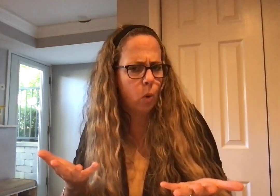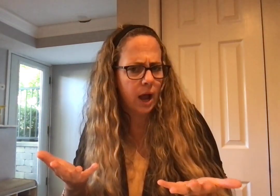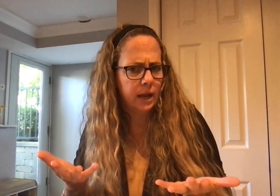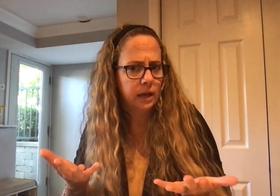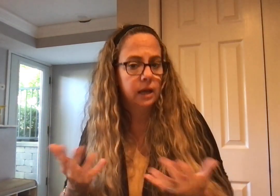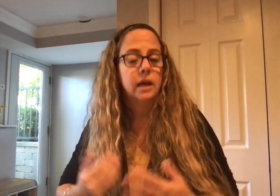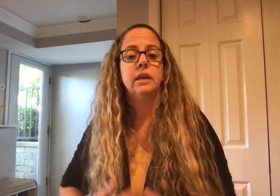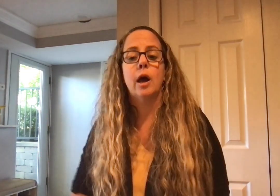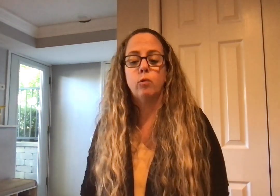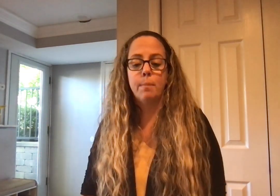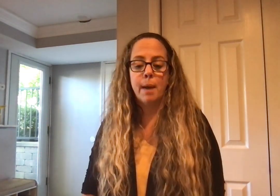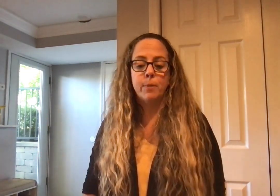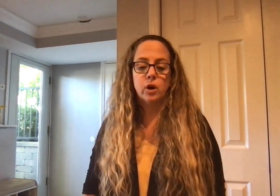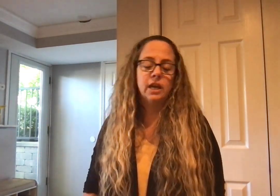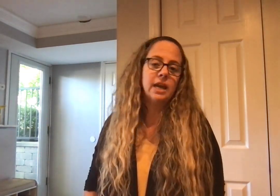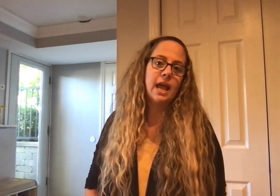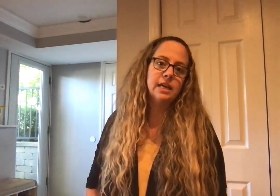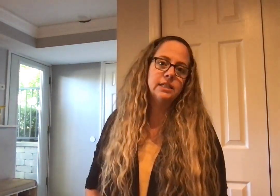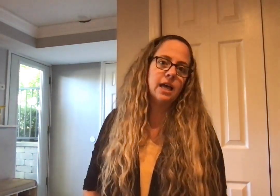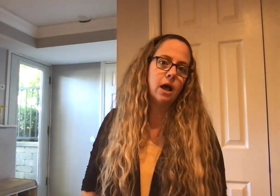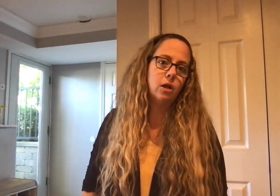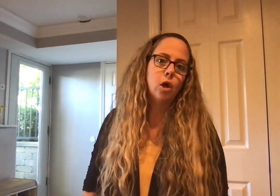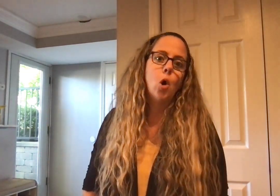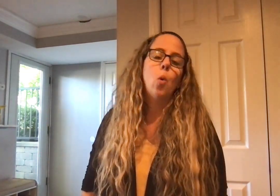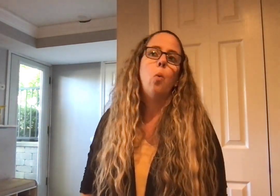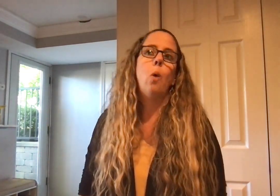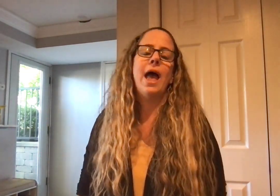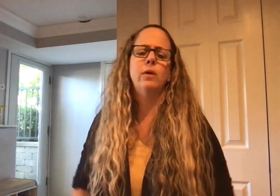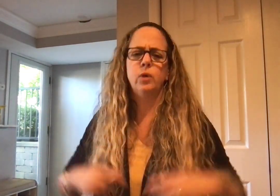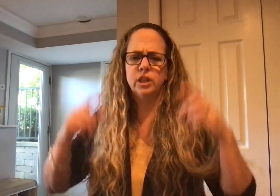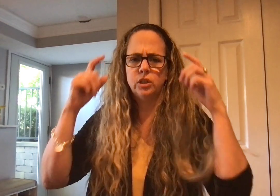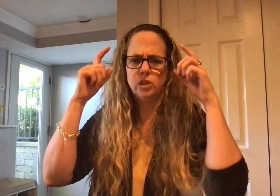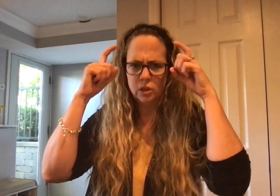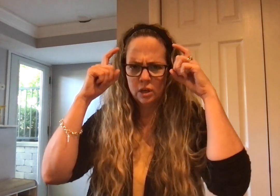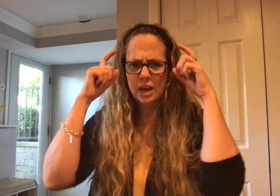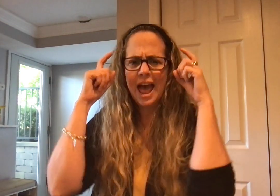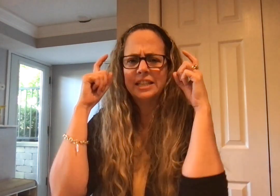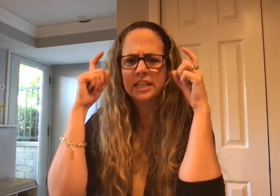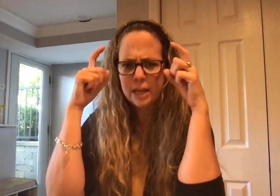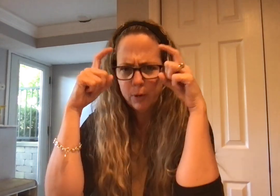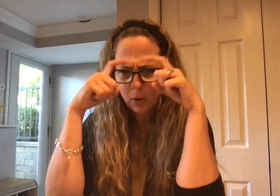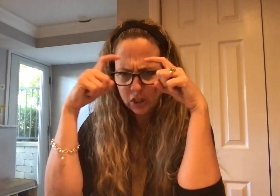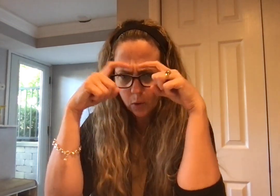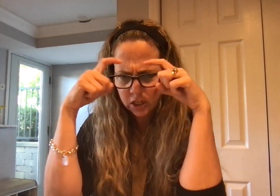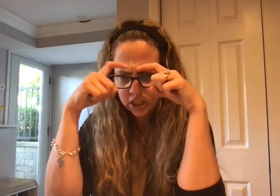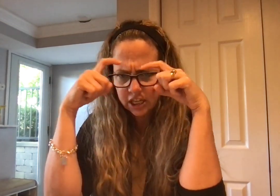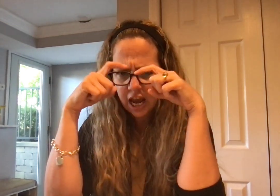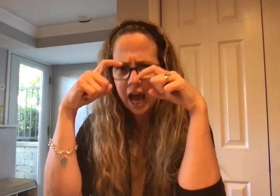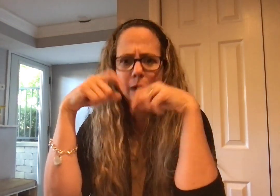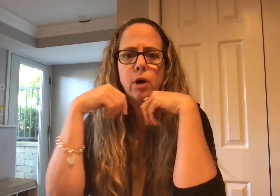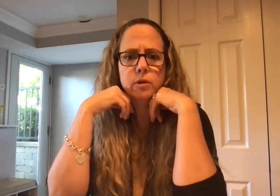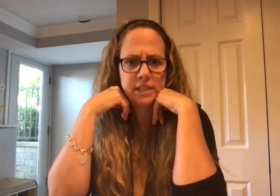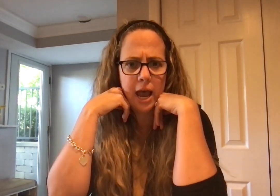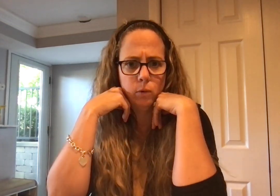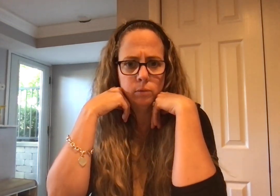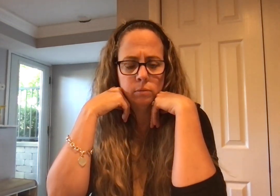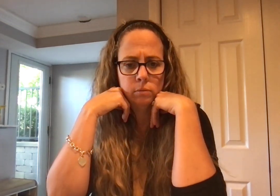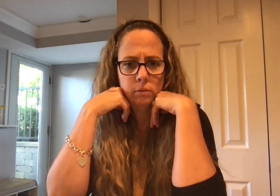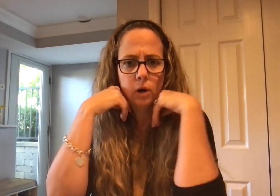what? Now, remember, in ASL, when we ask a WH question, eyebrows down.